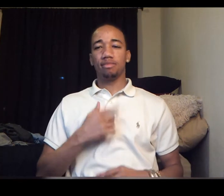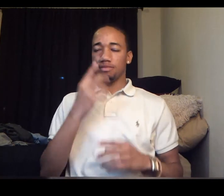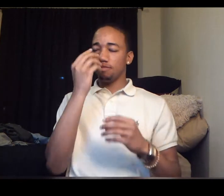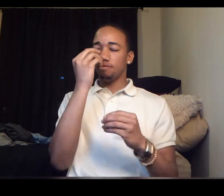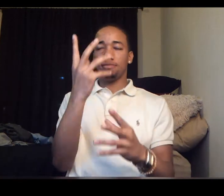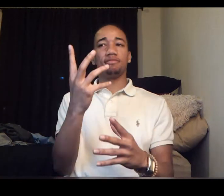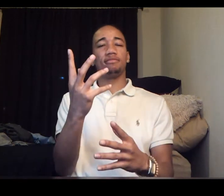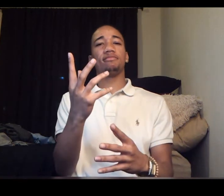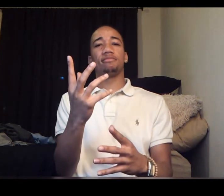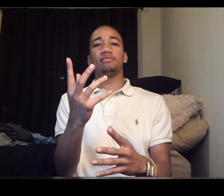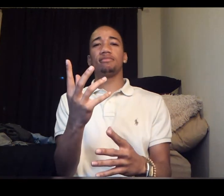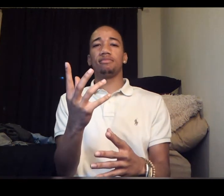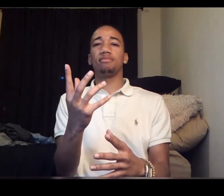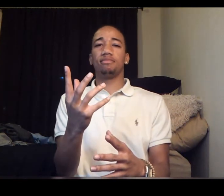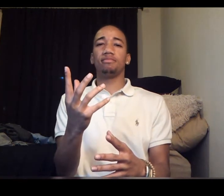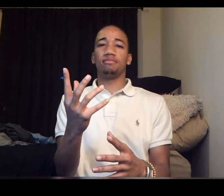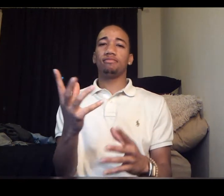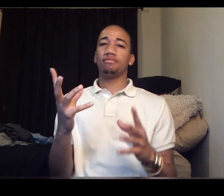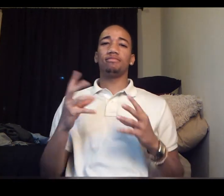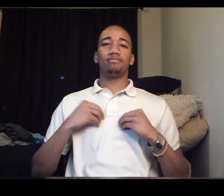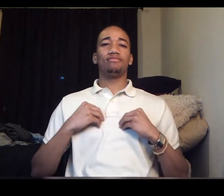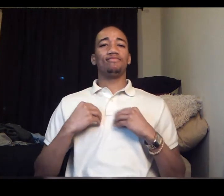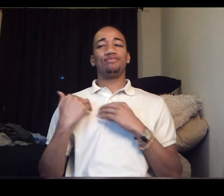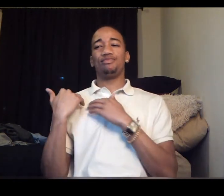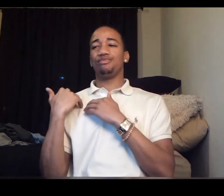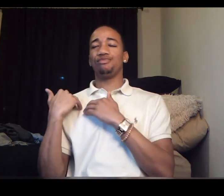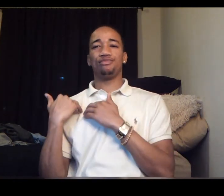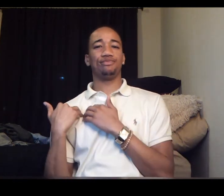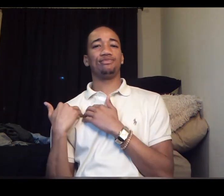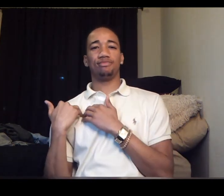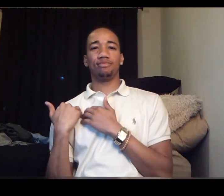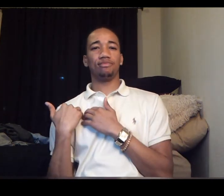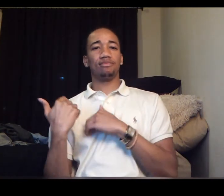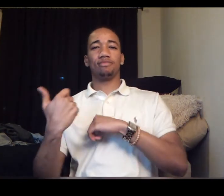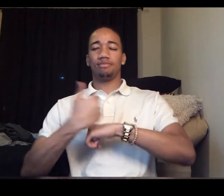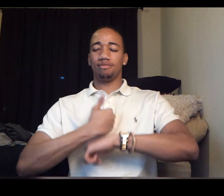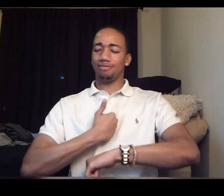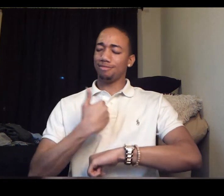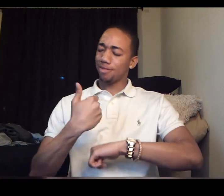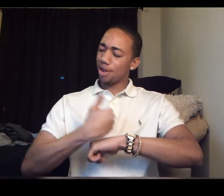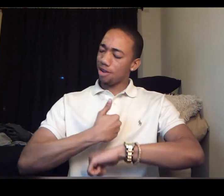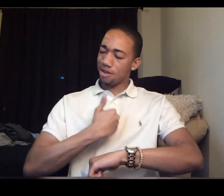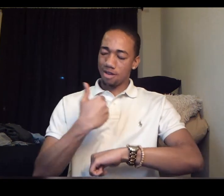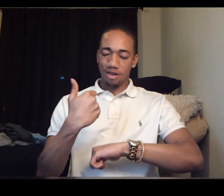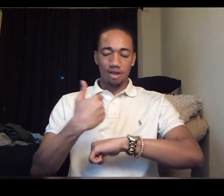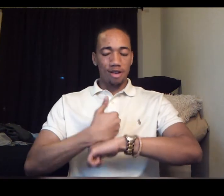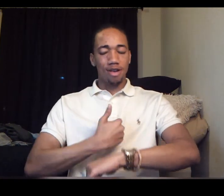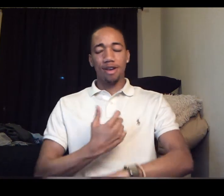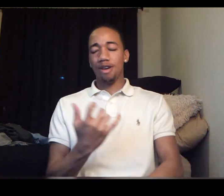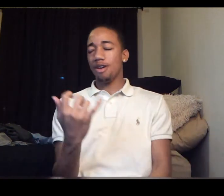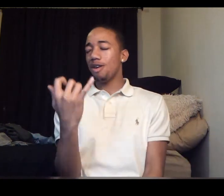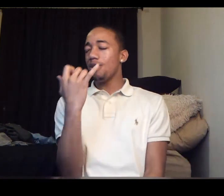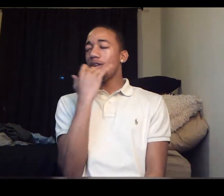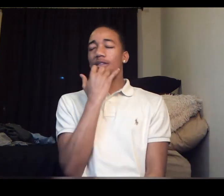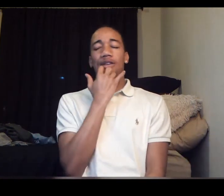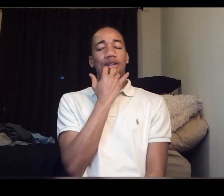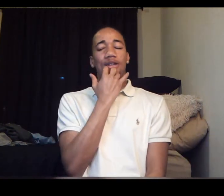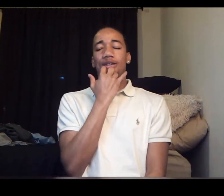wrong. Oh, I know I'm probably much too late to try and apologize for my mistakes, but I